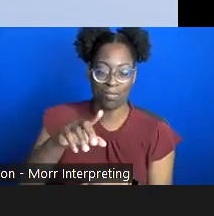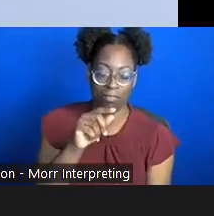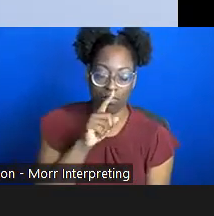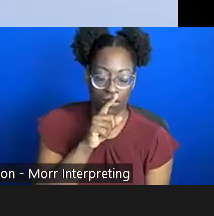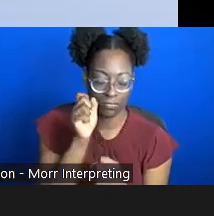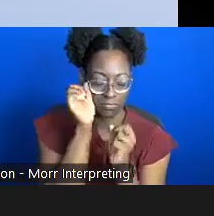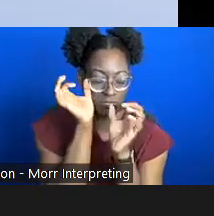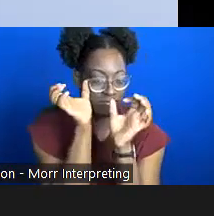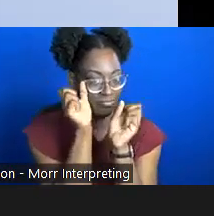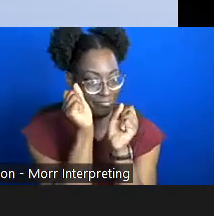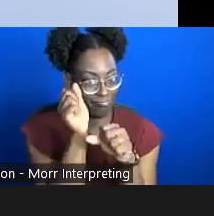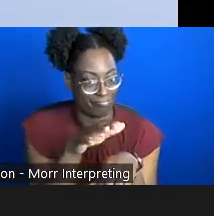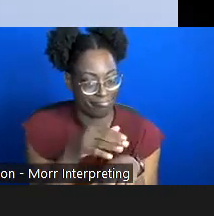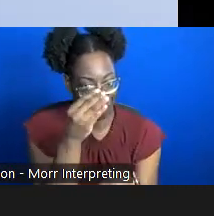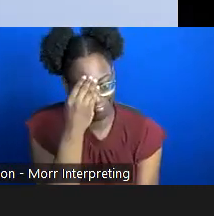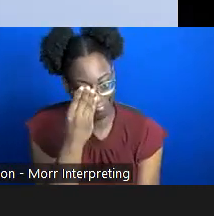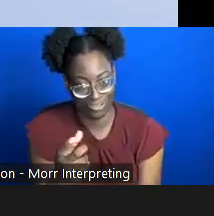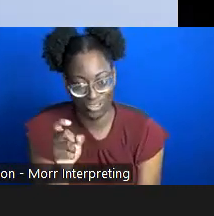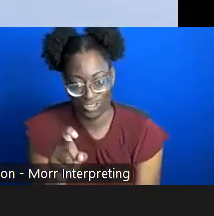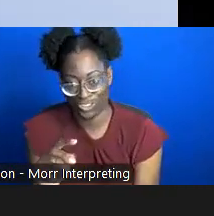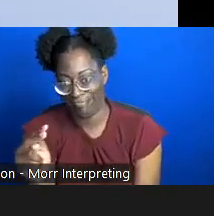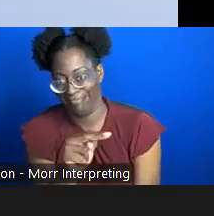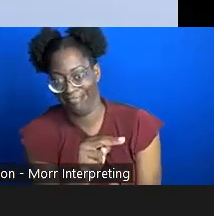Thank you so very much. I'm so excited to be here.